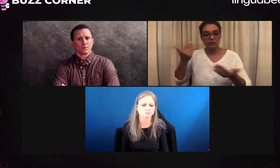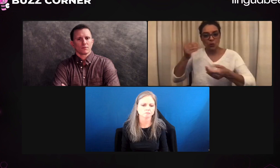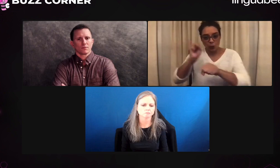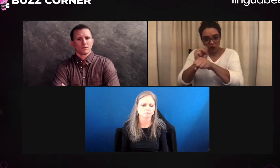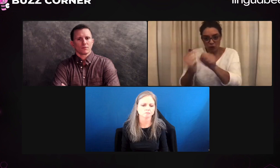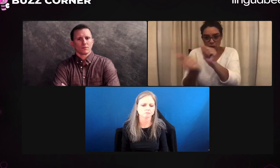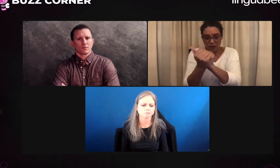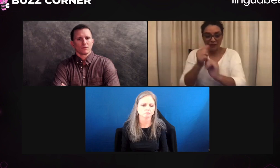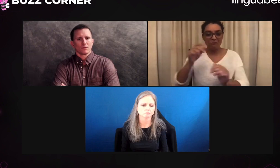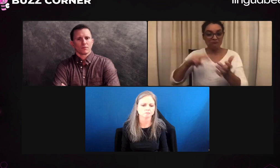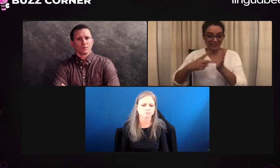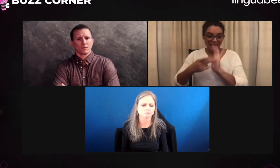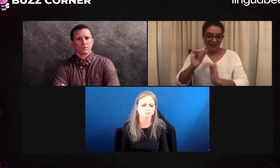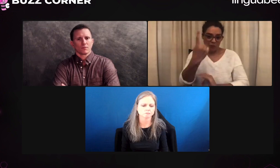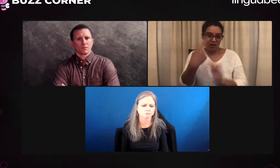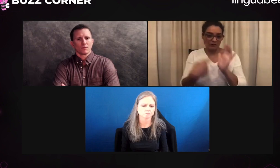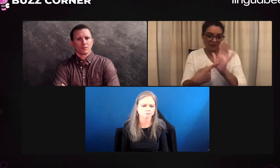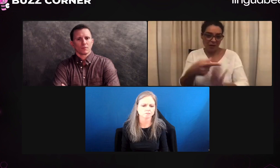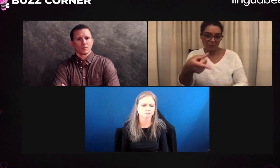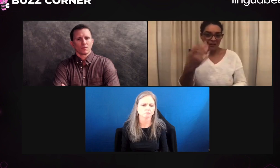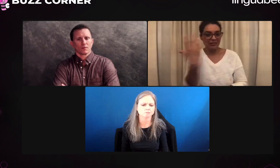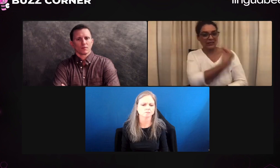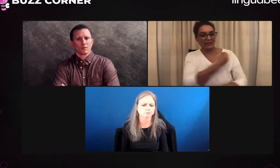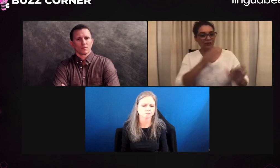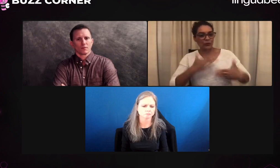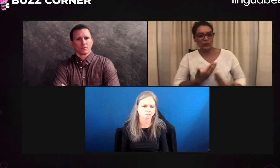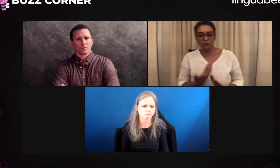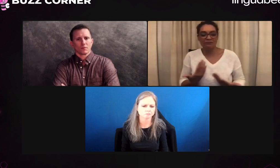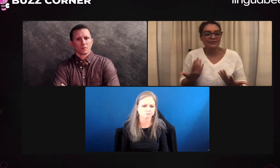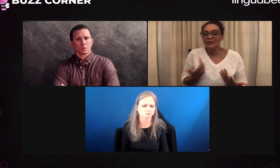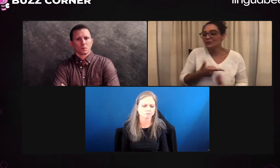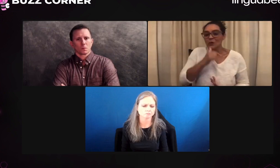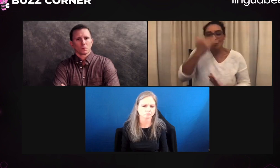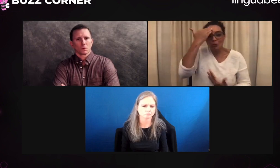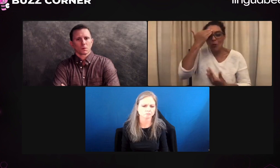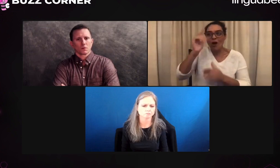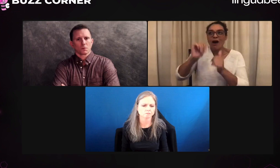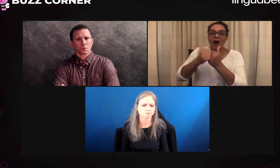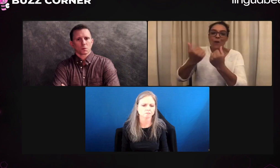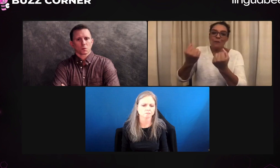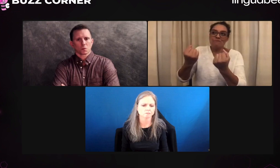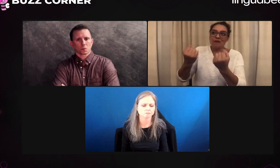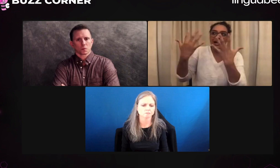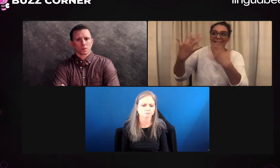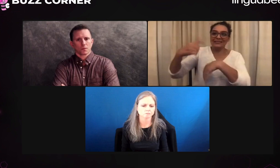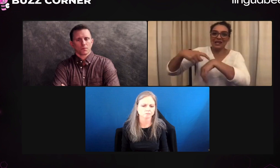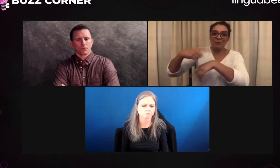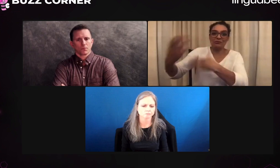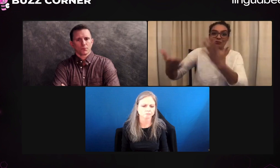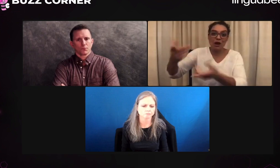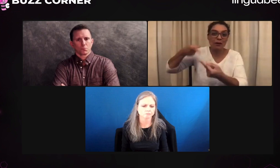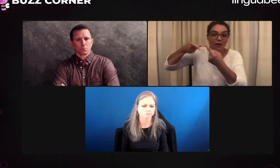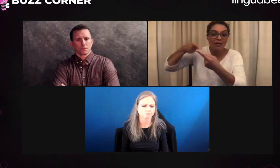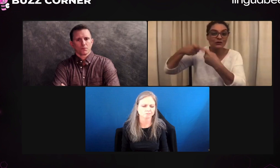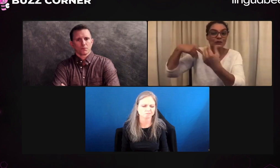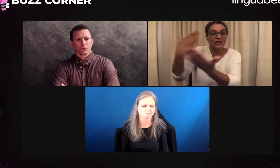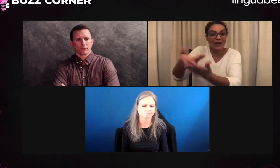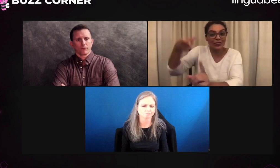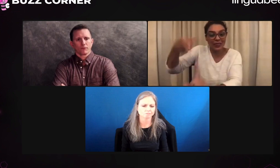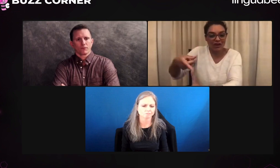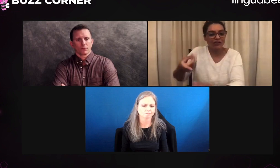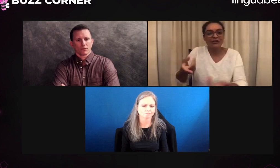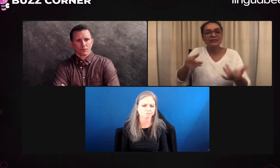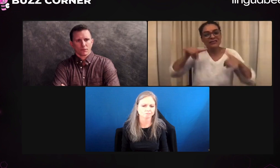interpreter, um, providing access is just one part. That's one example. Like you mentioned, the interpreter is leaving the room.